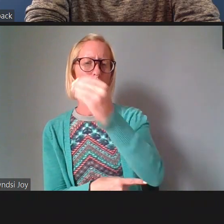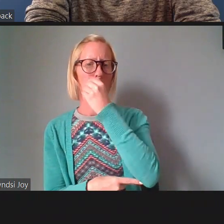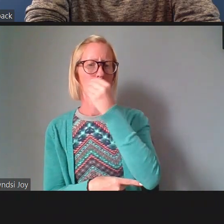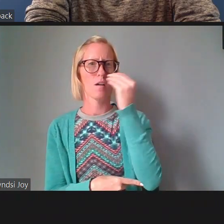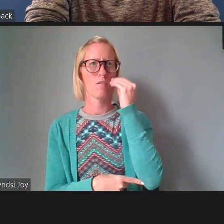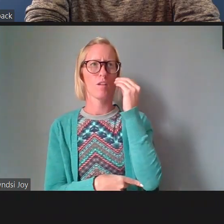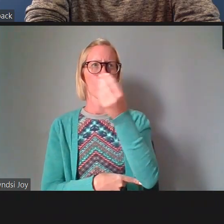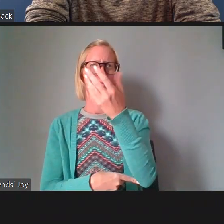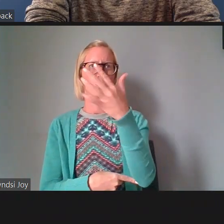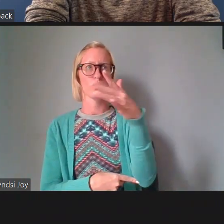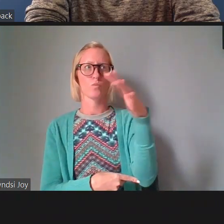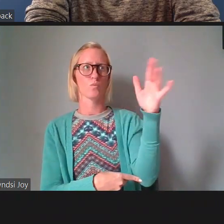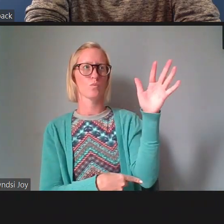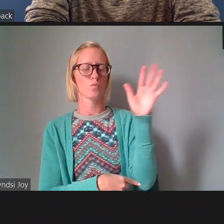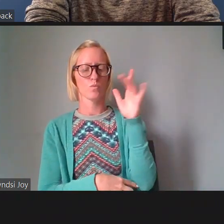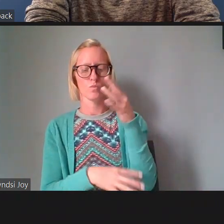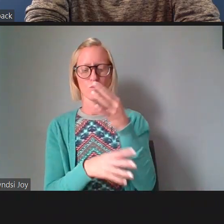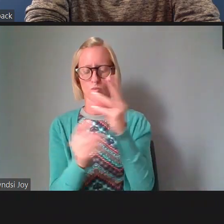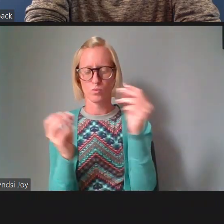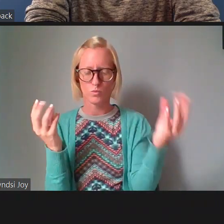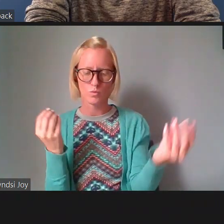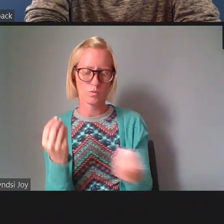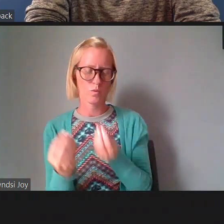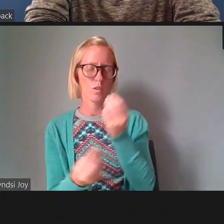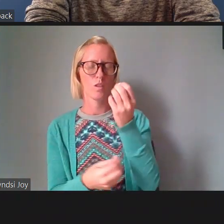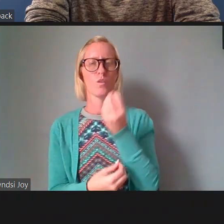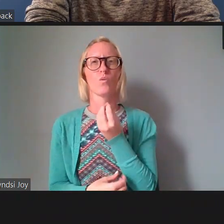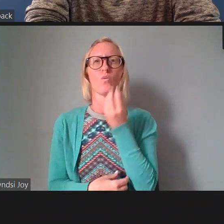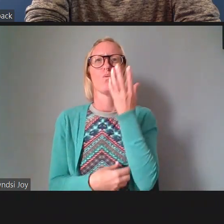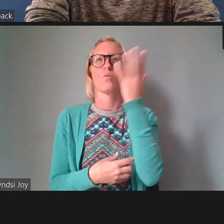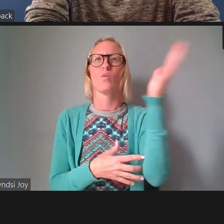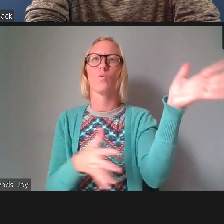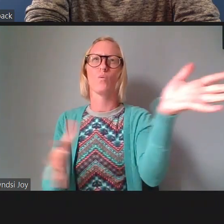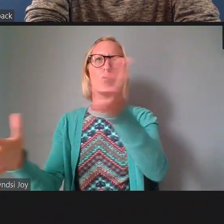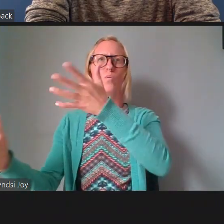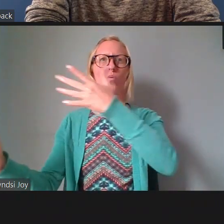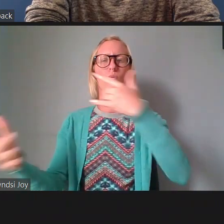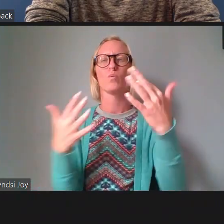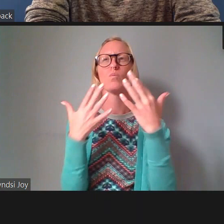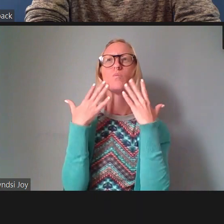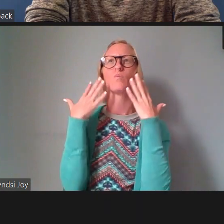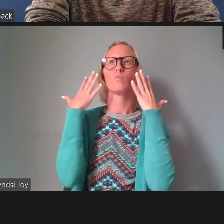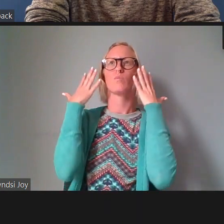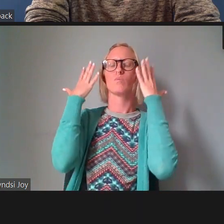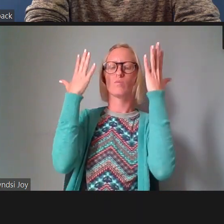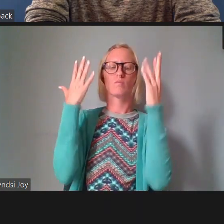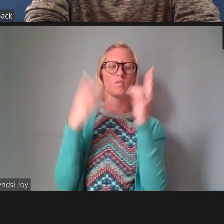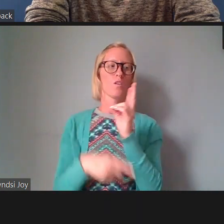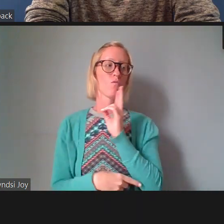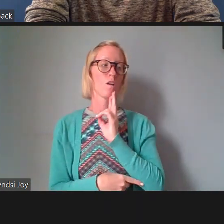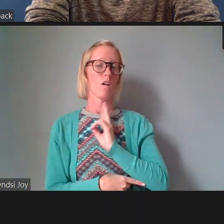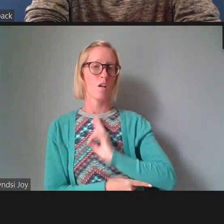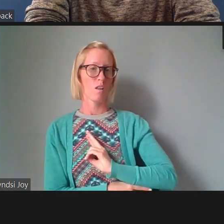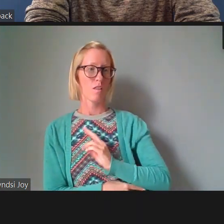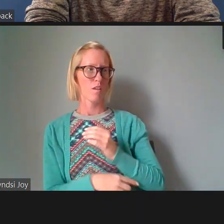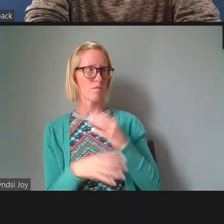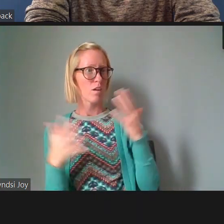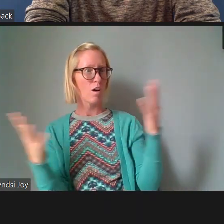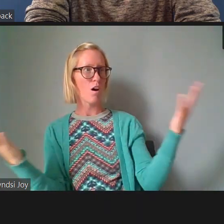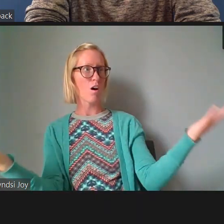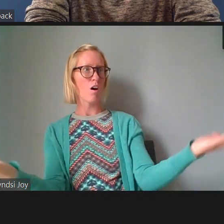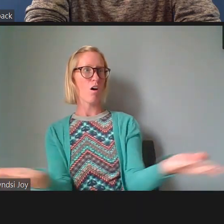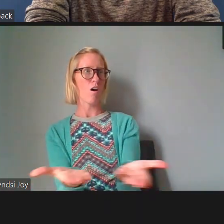for half a minute the breeze blew cool on their faces. Ralph spread his arms. All